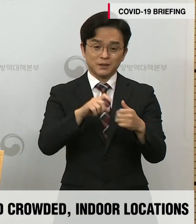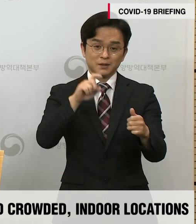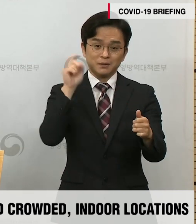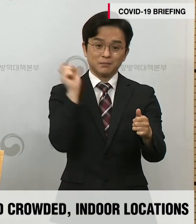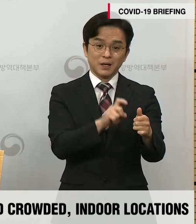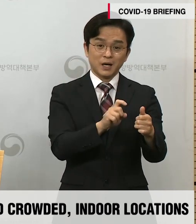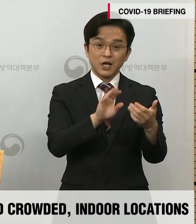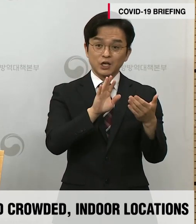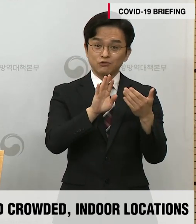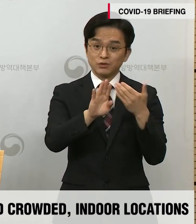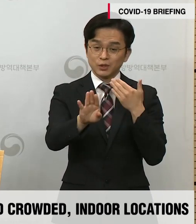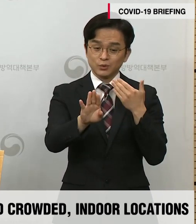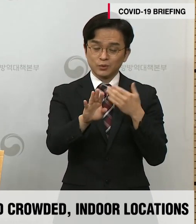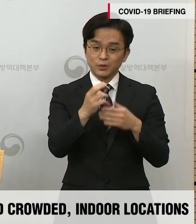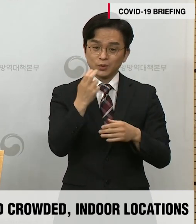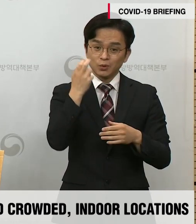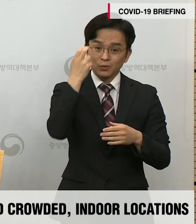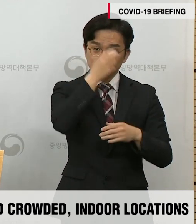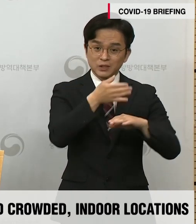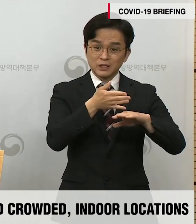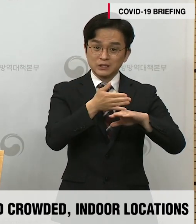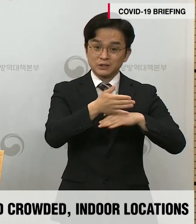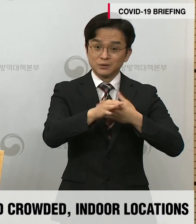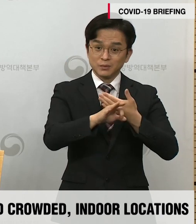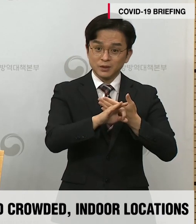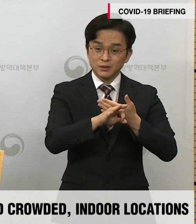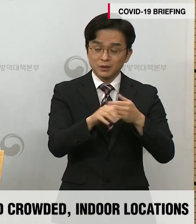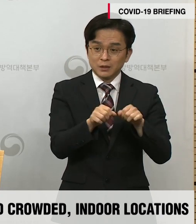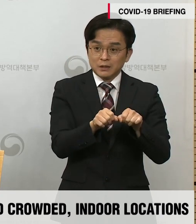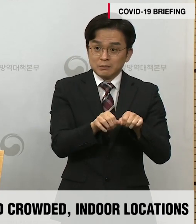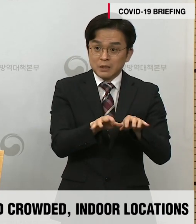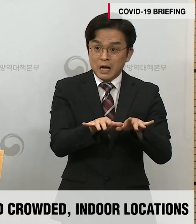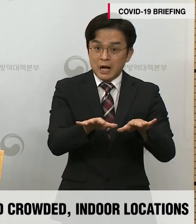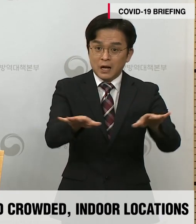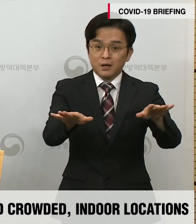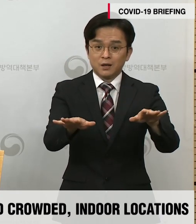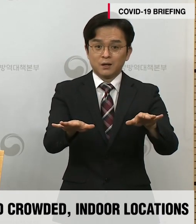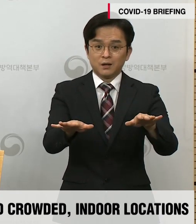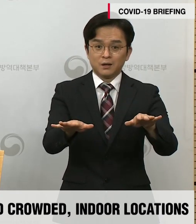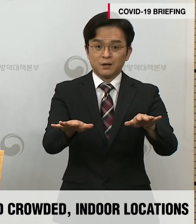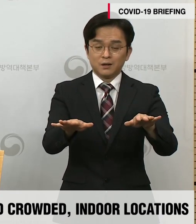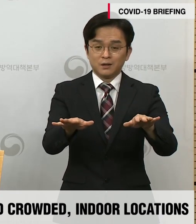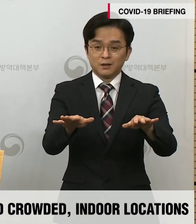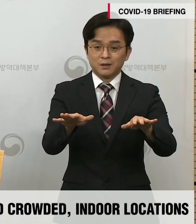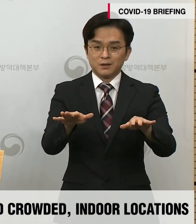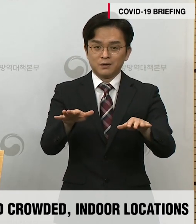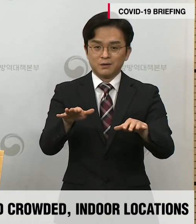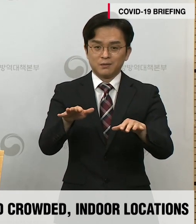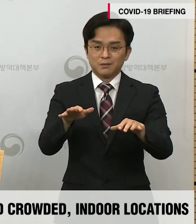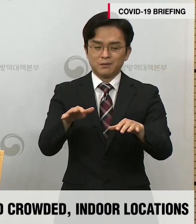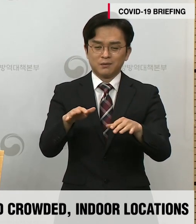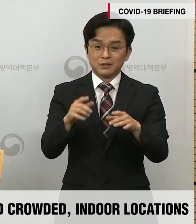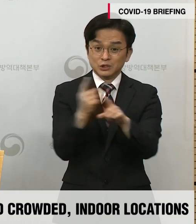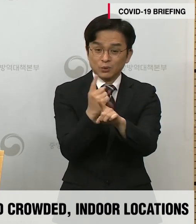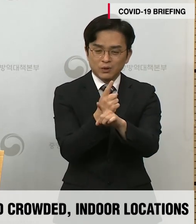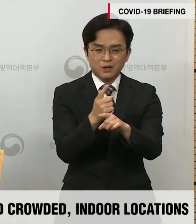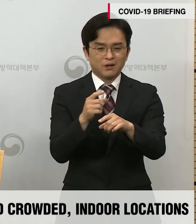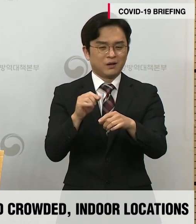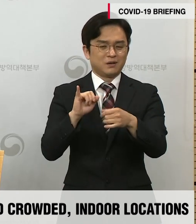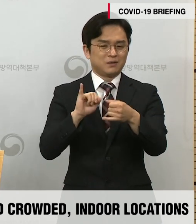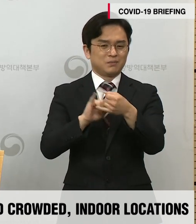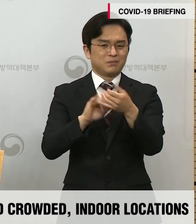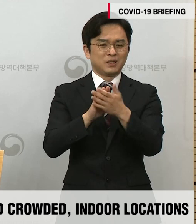be a widespread cluster of infection followed by a delay in the identification of